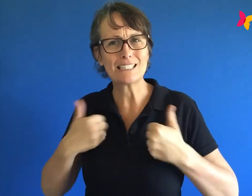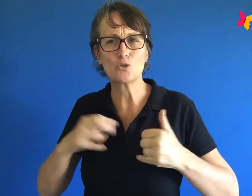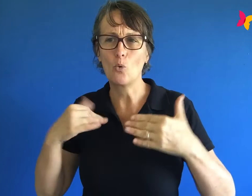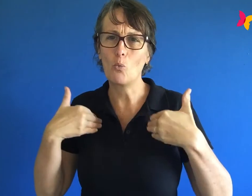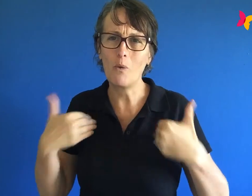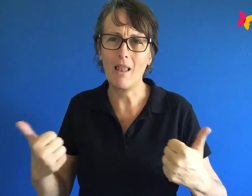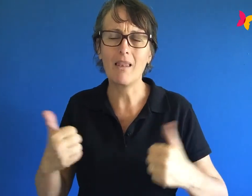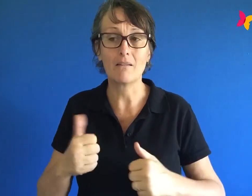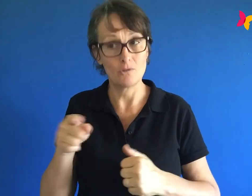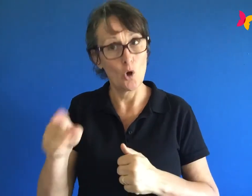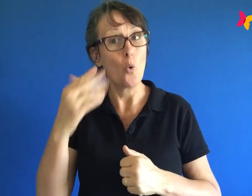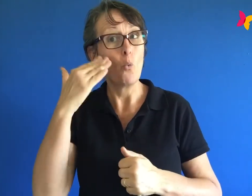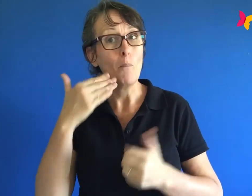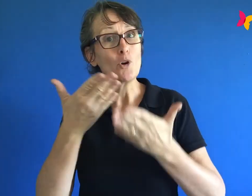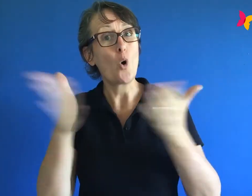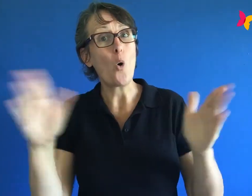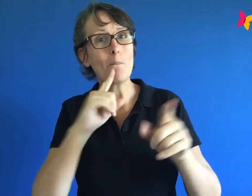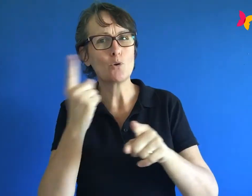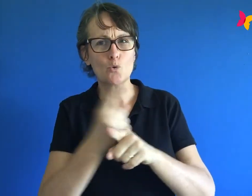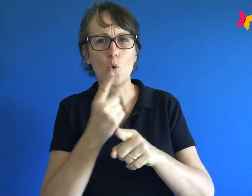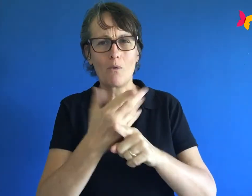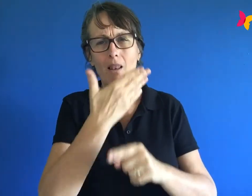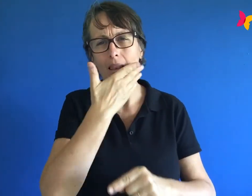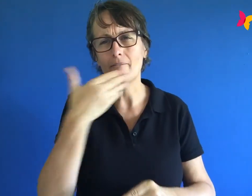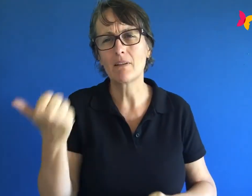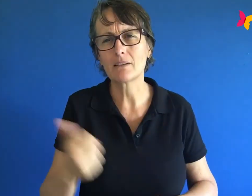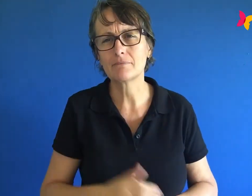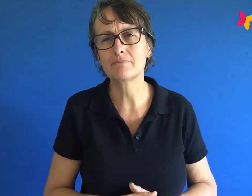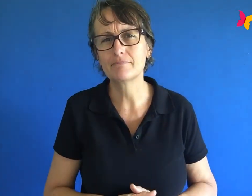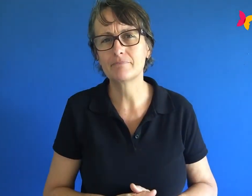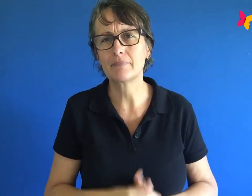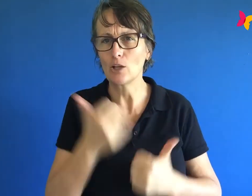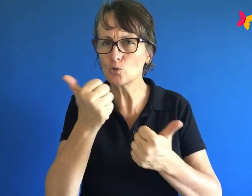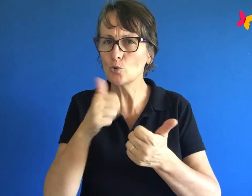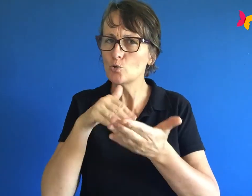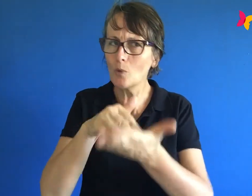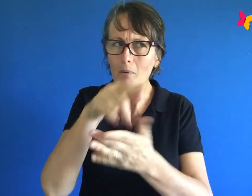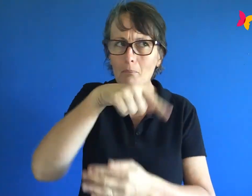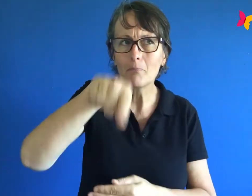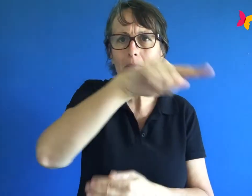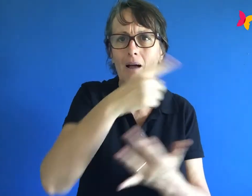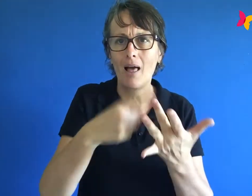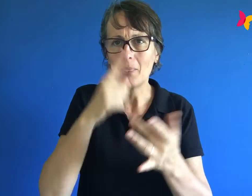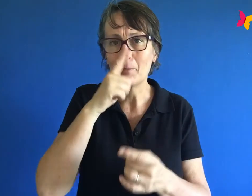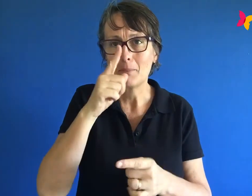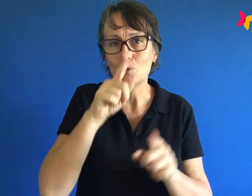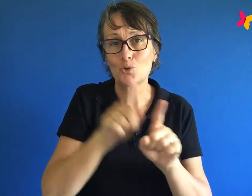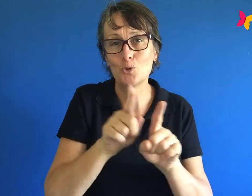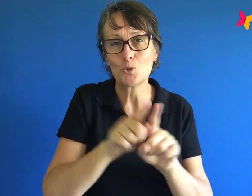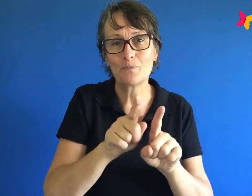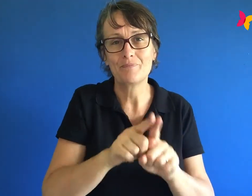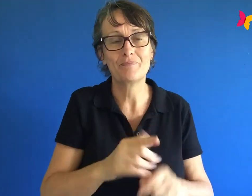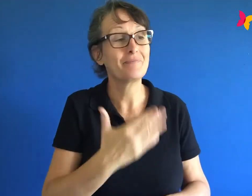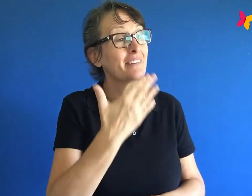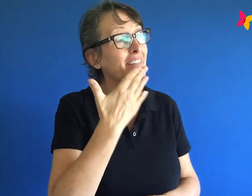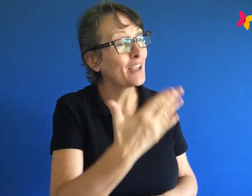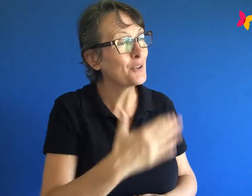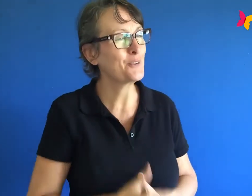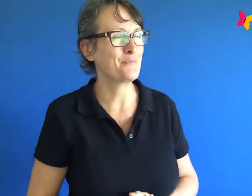story will be really something interesting and supportive for people out there. I hope so. Dr. Grant, lovely to talk to you as always. Great